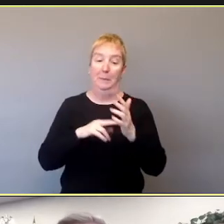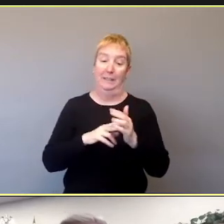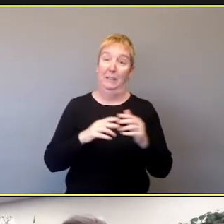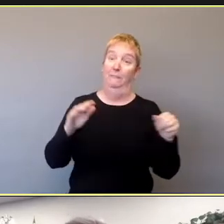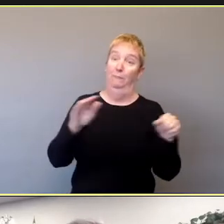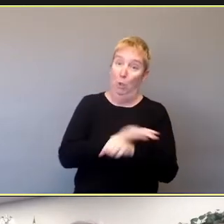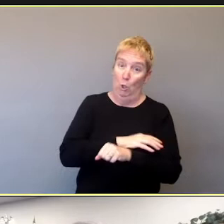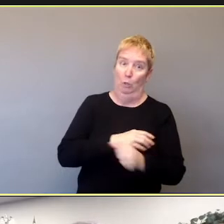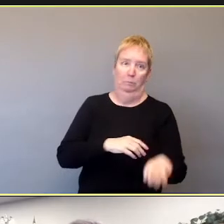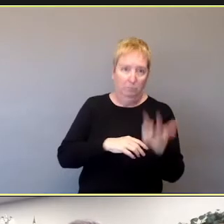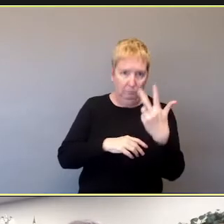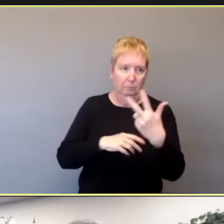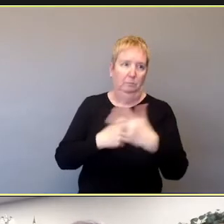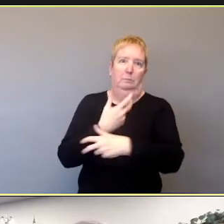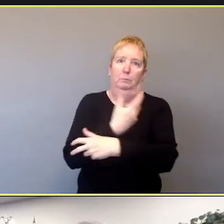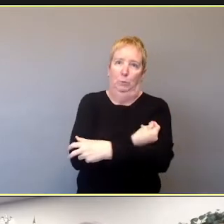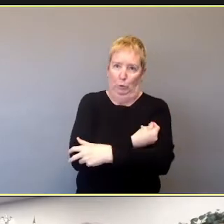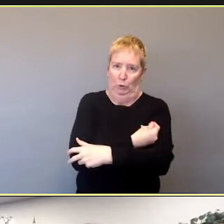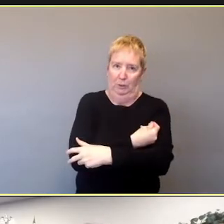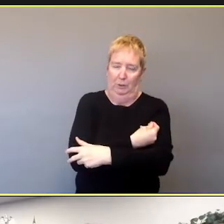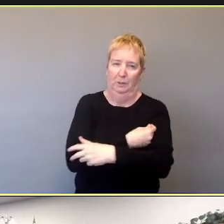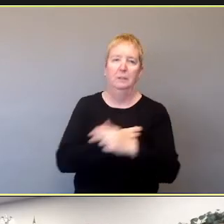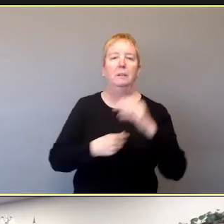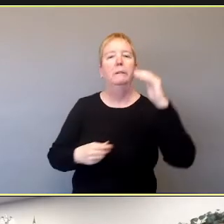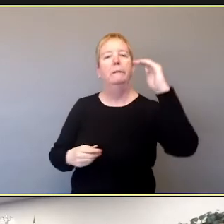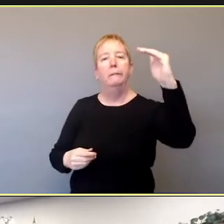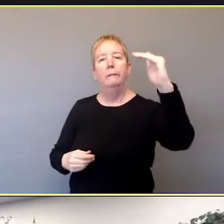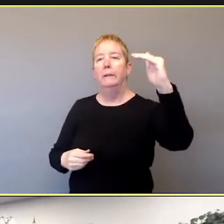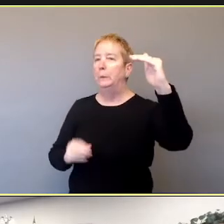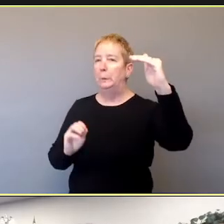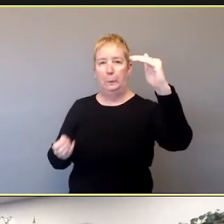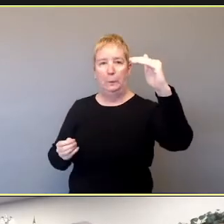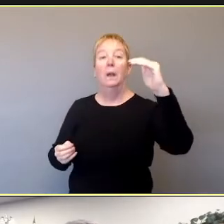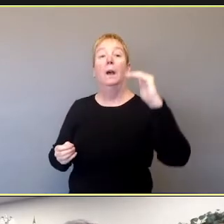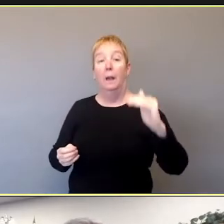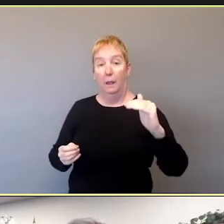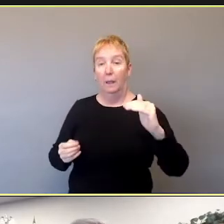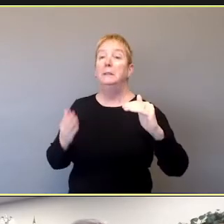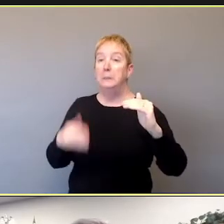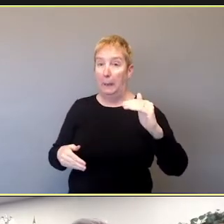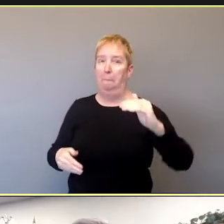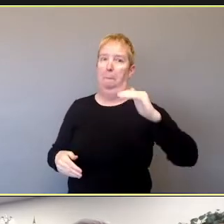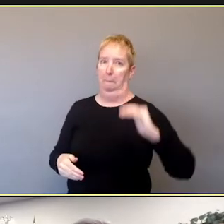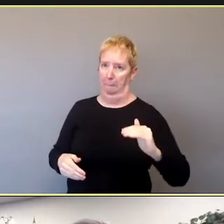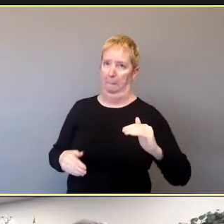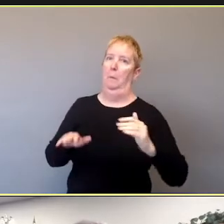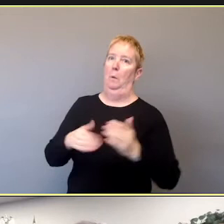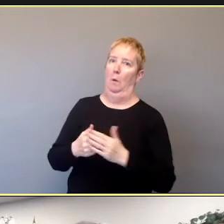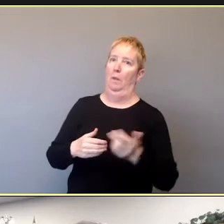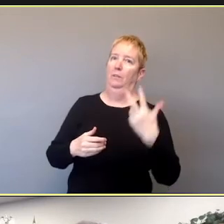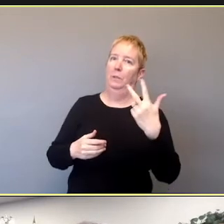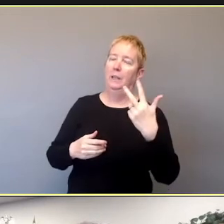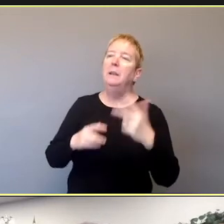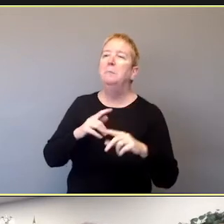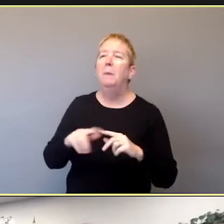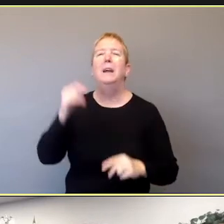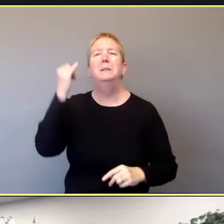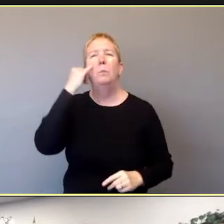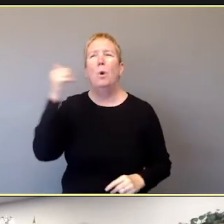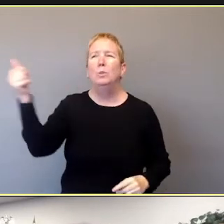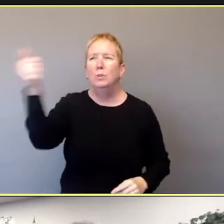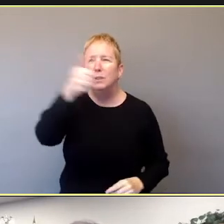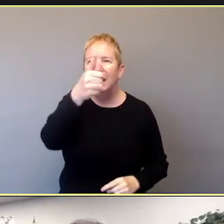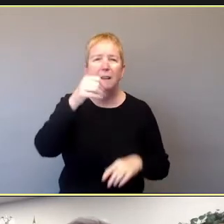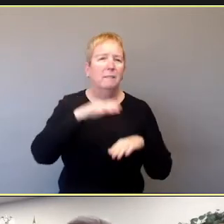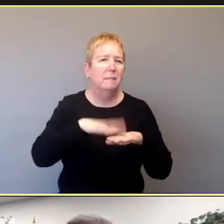with a booster dose. And so, once, if you're over 65,